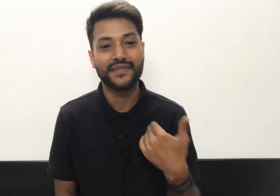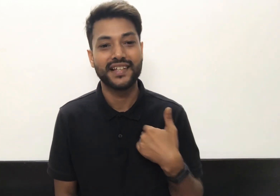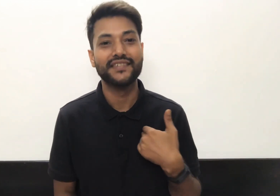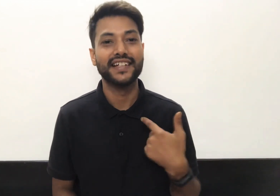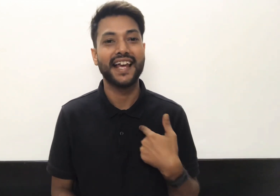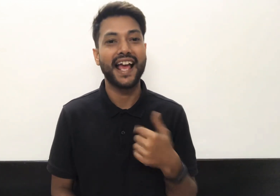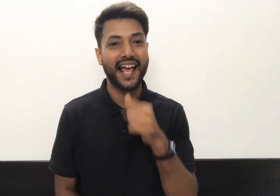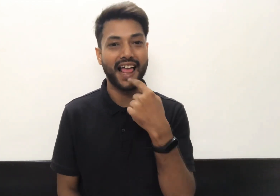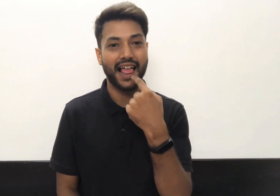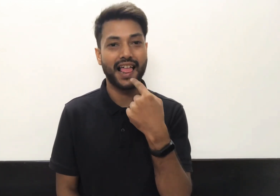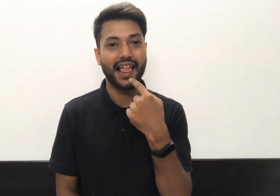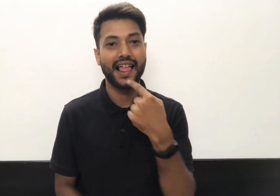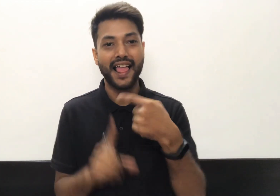with which we're checking you anyway.